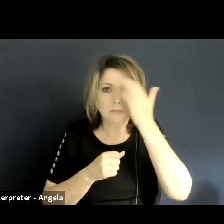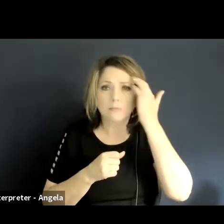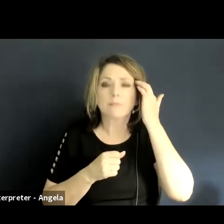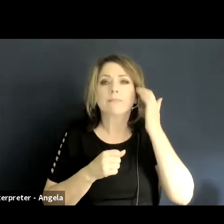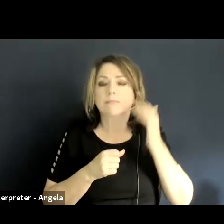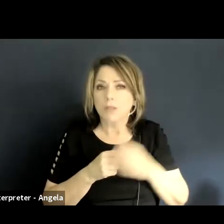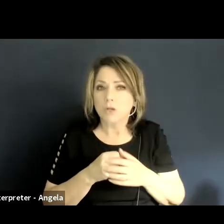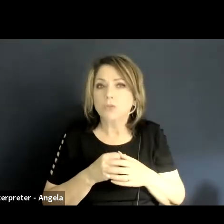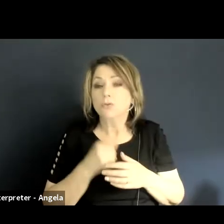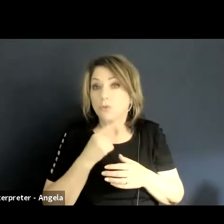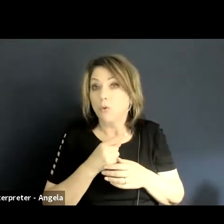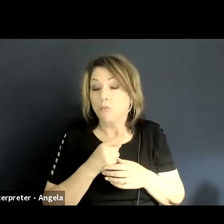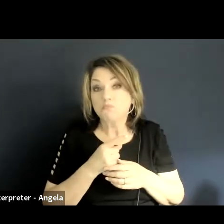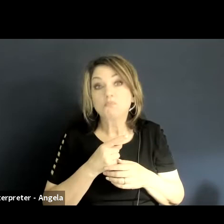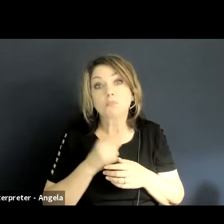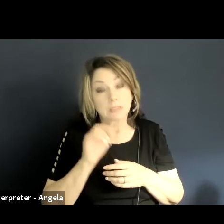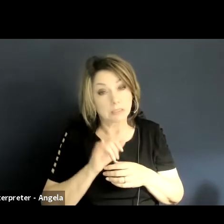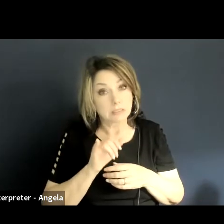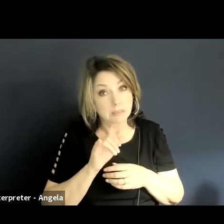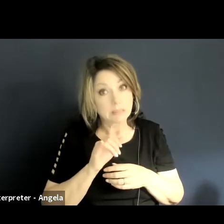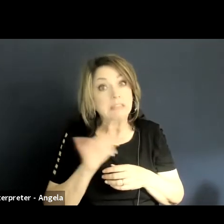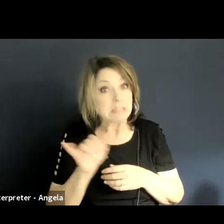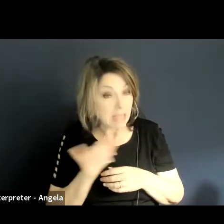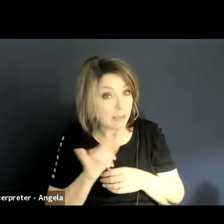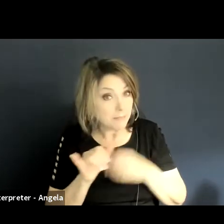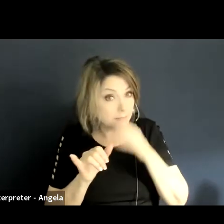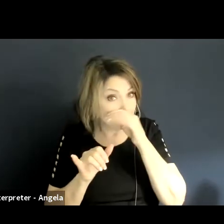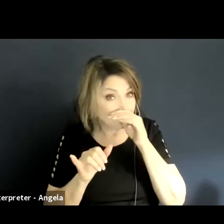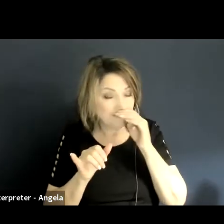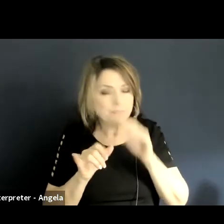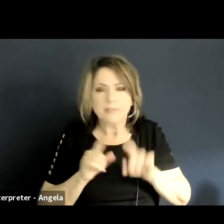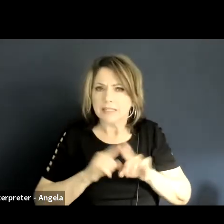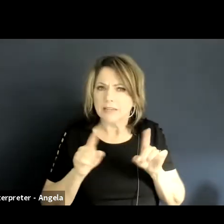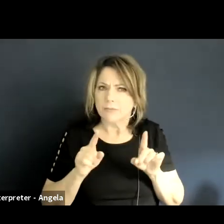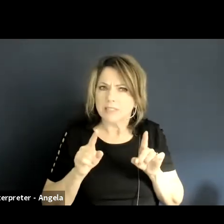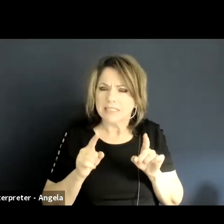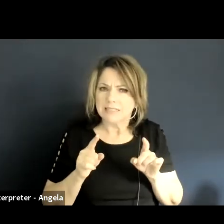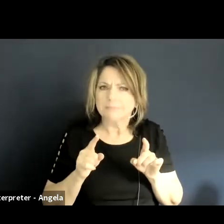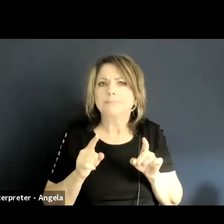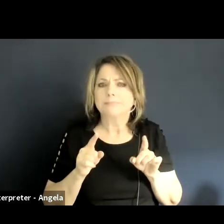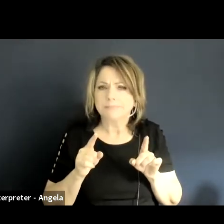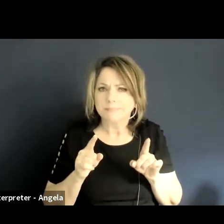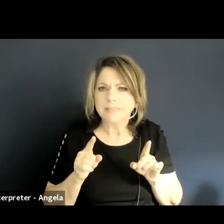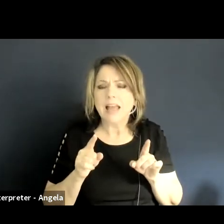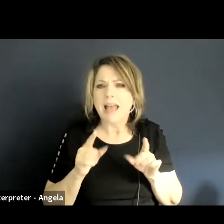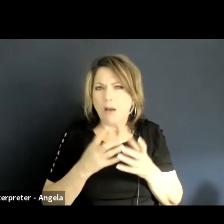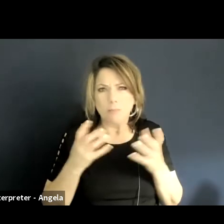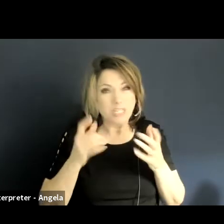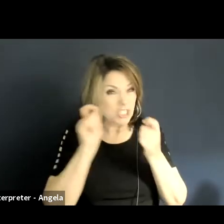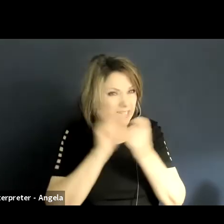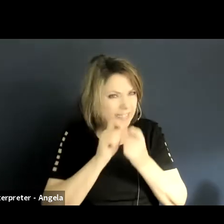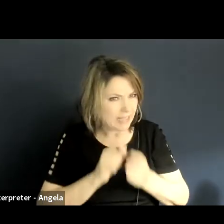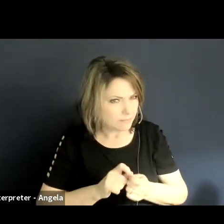they're very much the same. The difference is how much detail. So the first step is